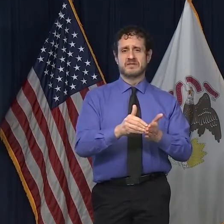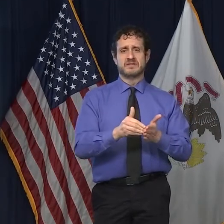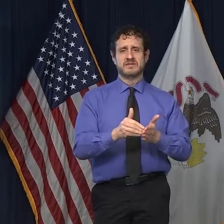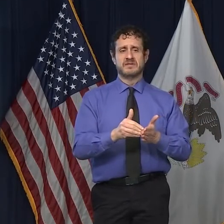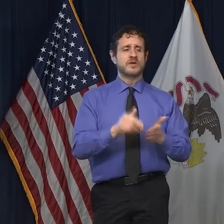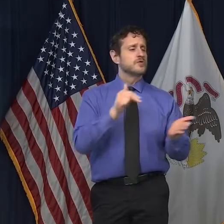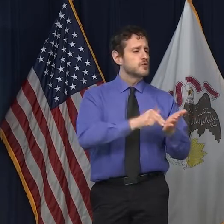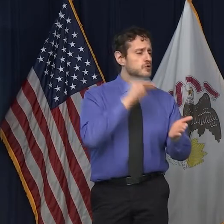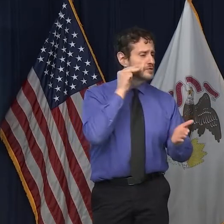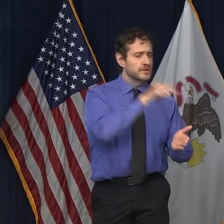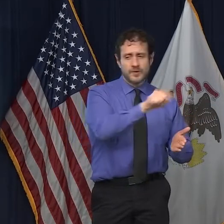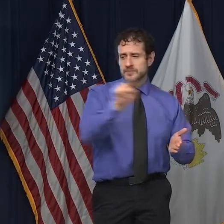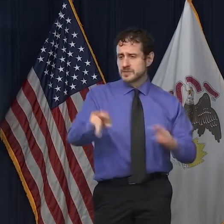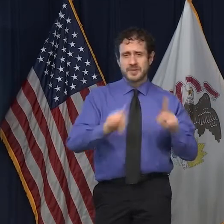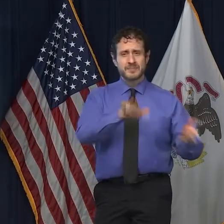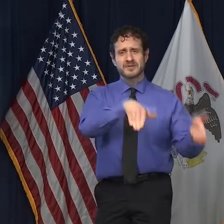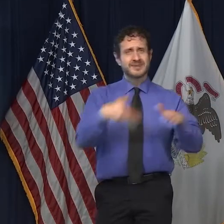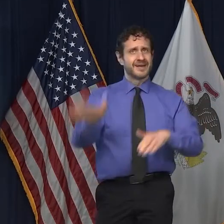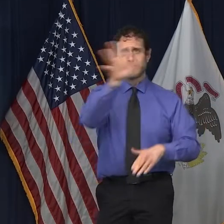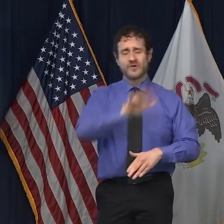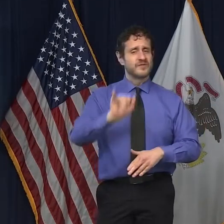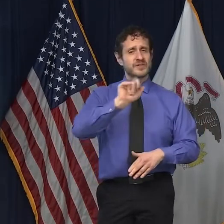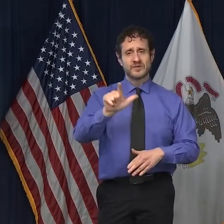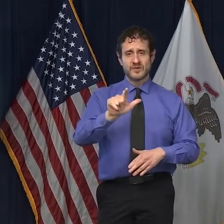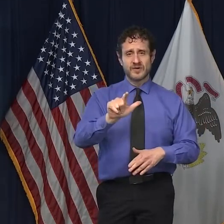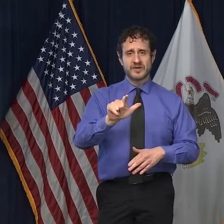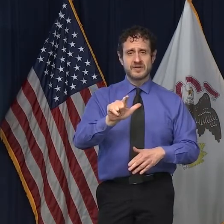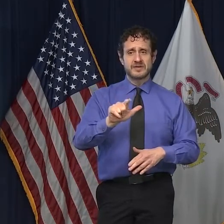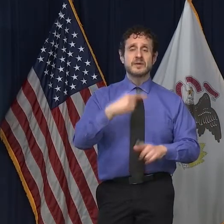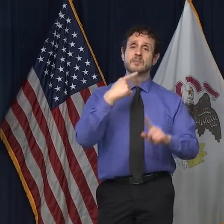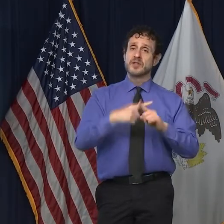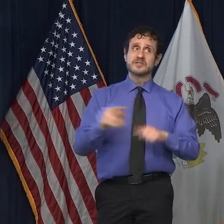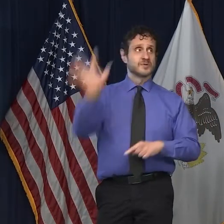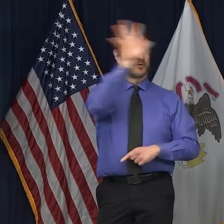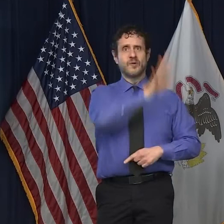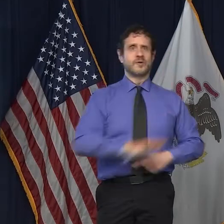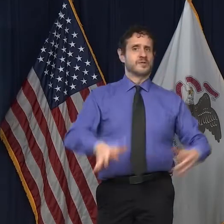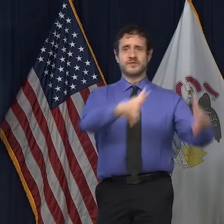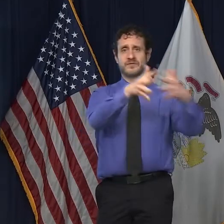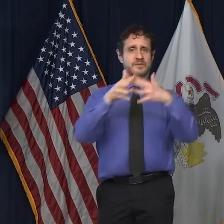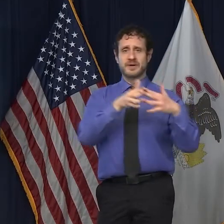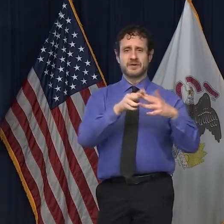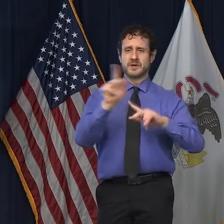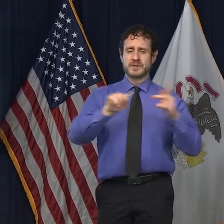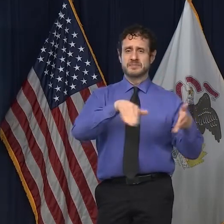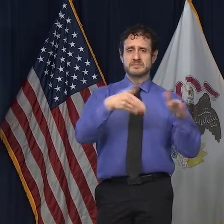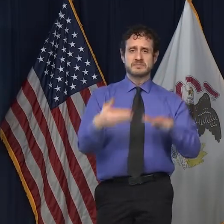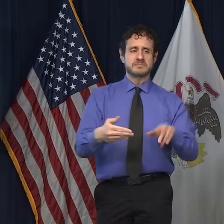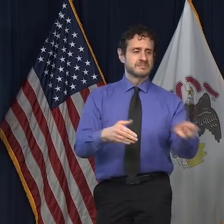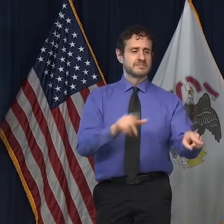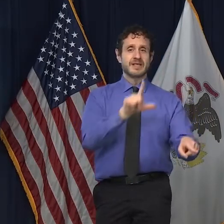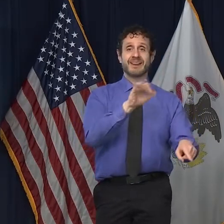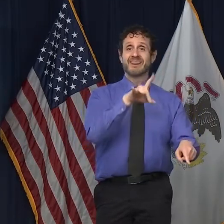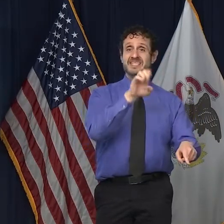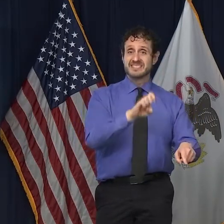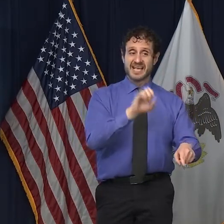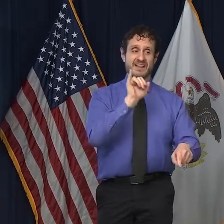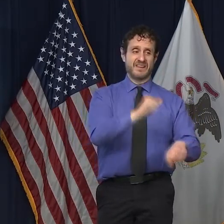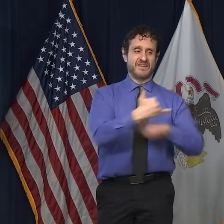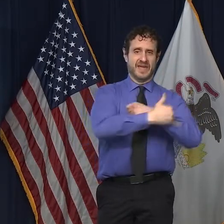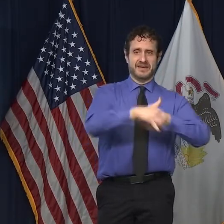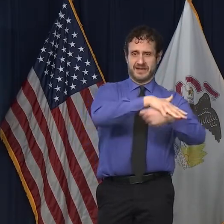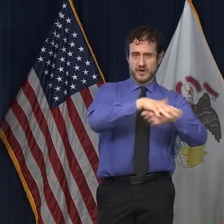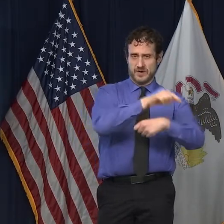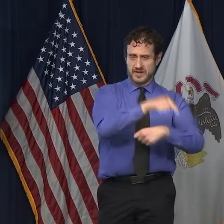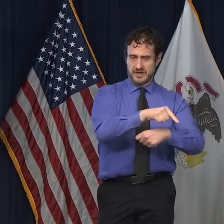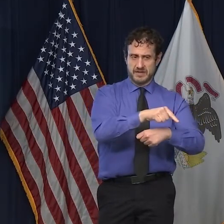of Illinois, not to mention in every corner of the nation. In LaSalle County, where positivity rates have